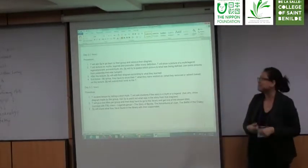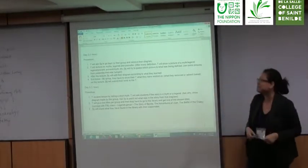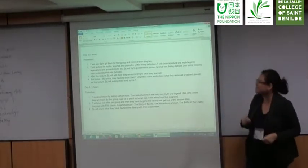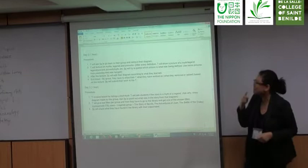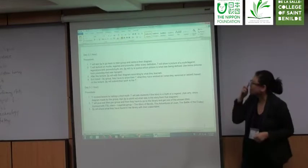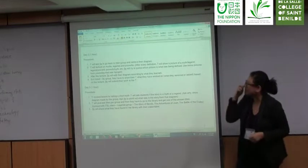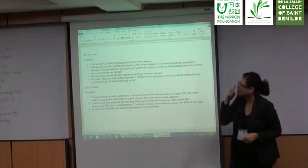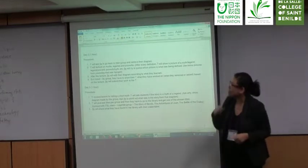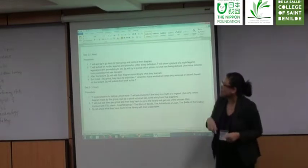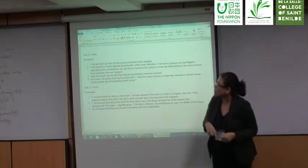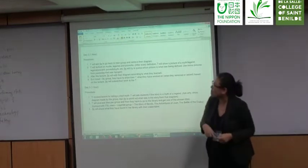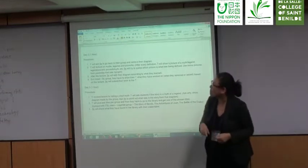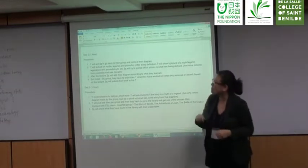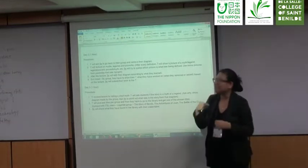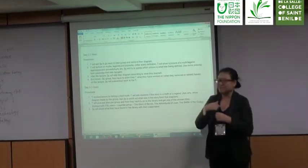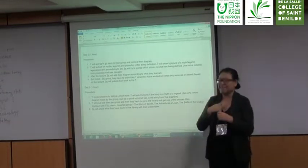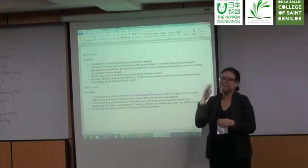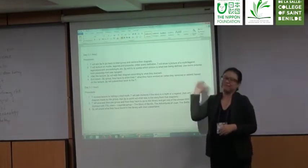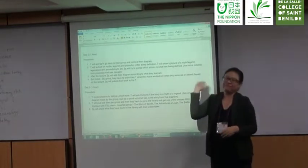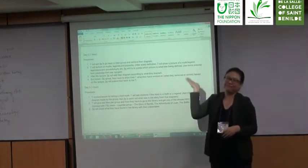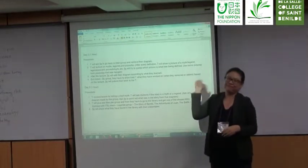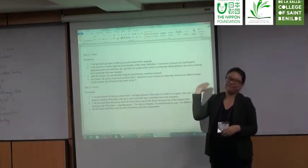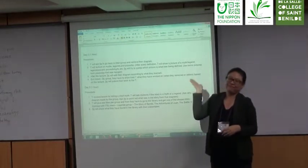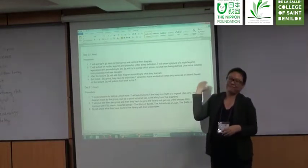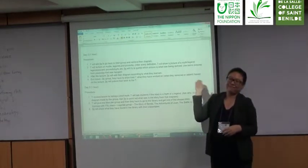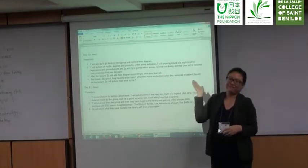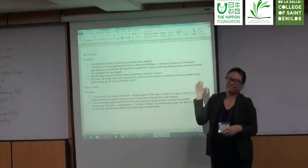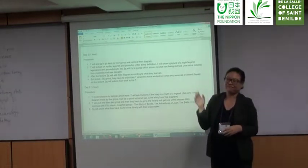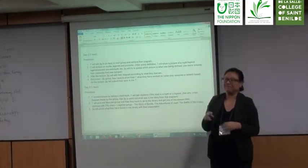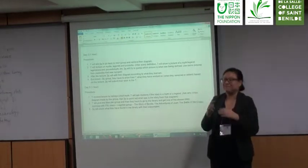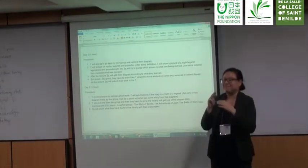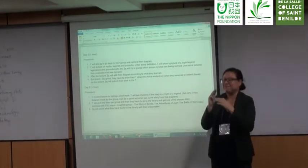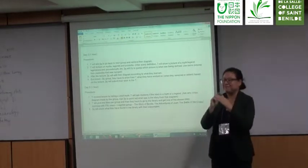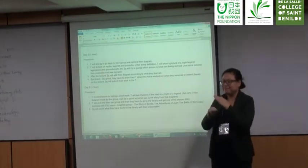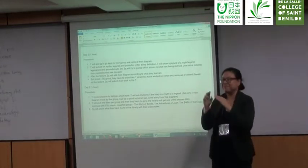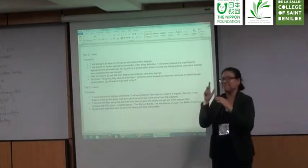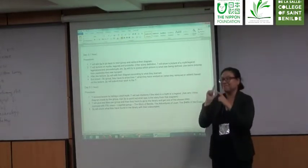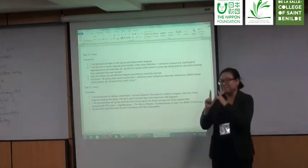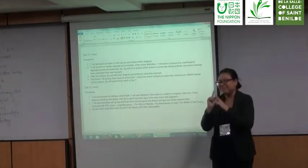The next day, she'll be returning their works and the diagrams.